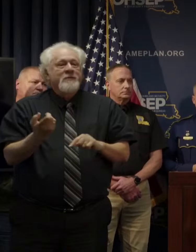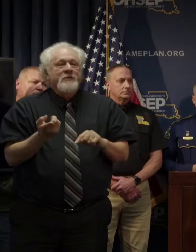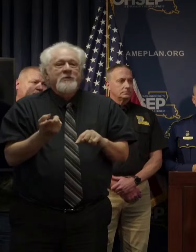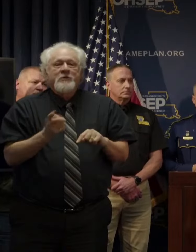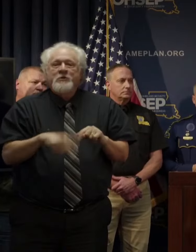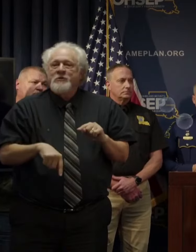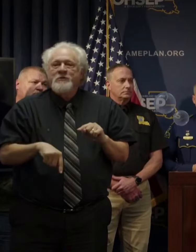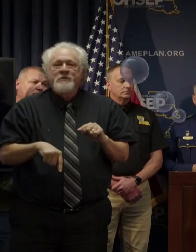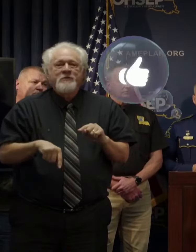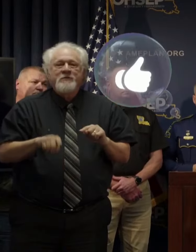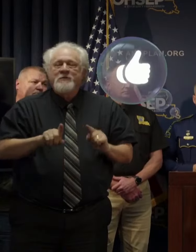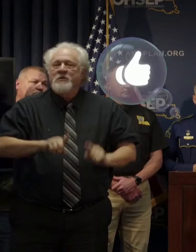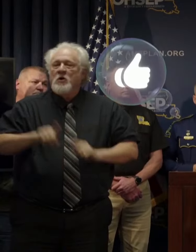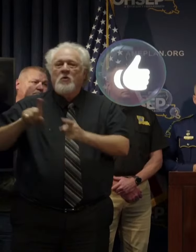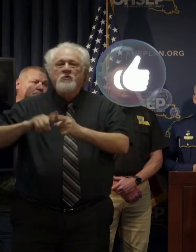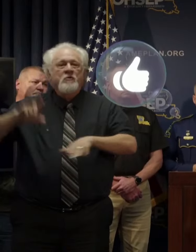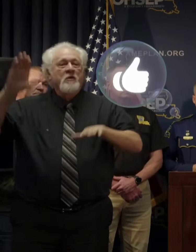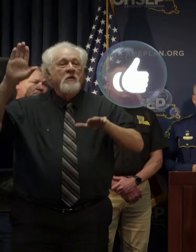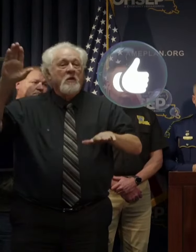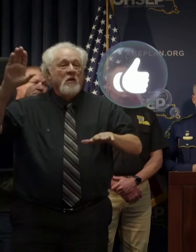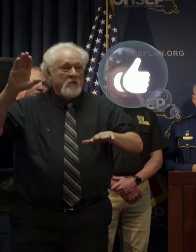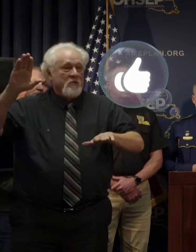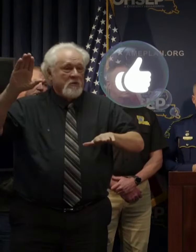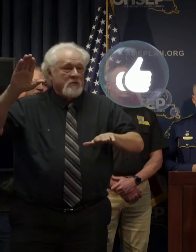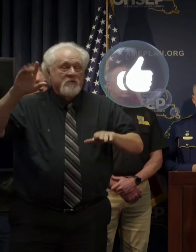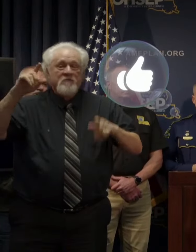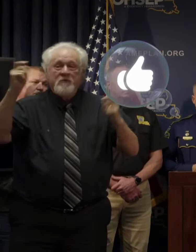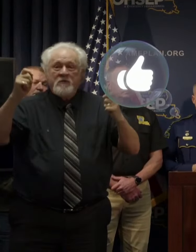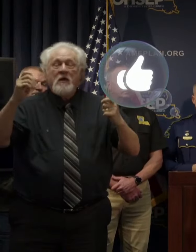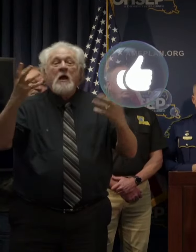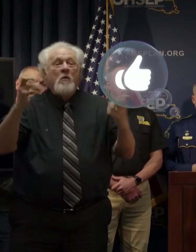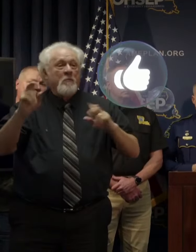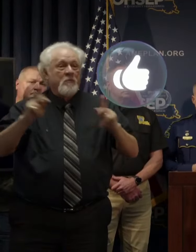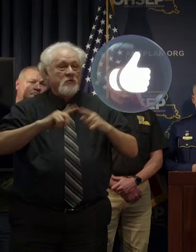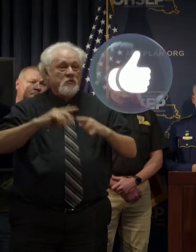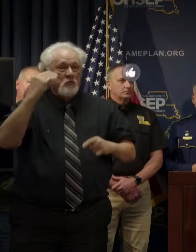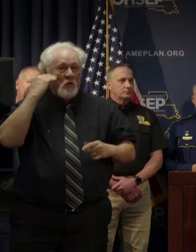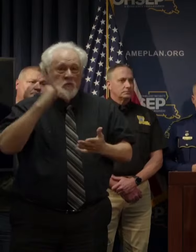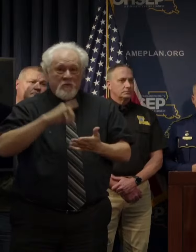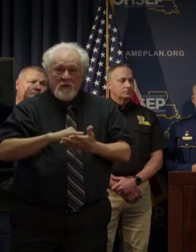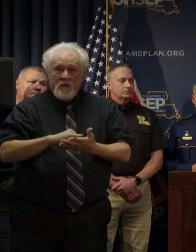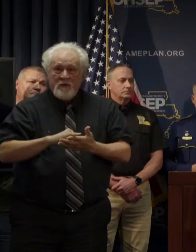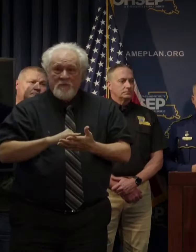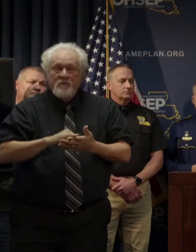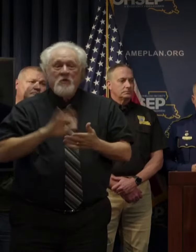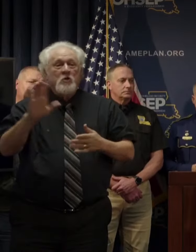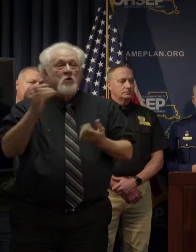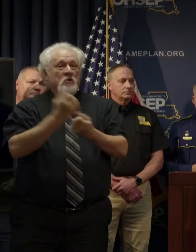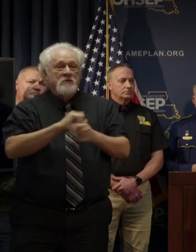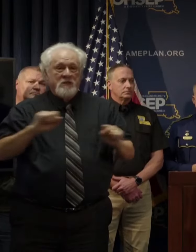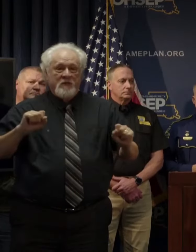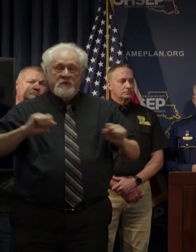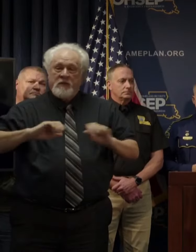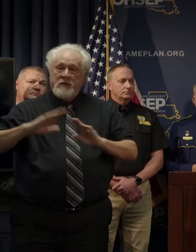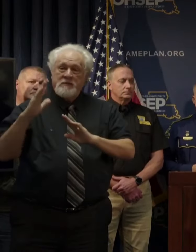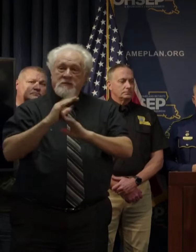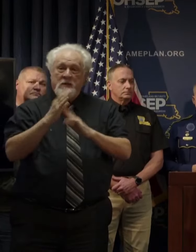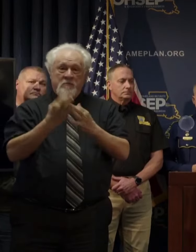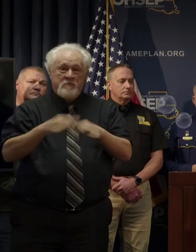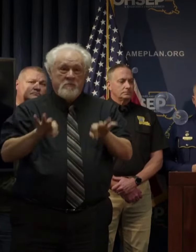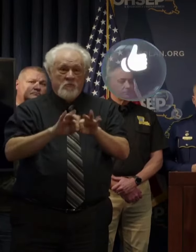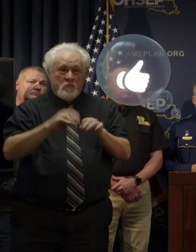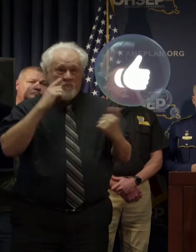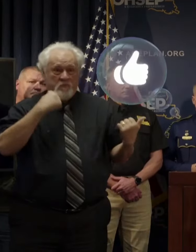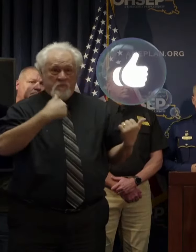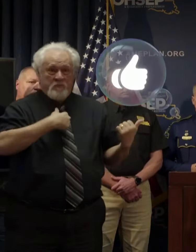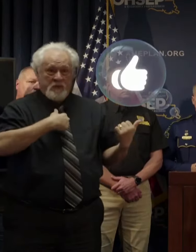make the inauguration ceremony, I want the citizens of the state to know that their safety is a top priority of